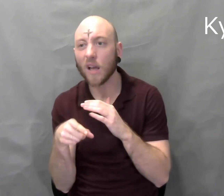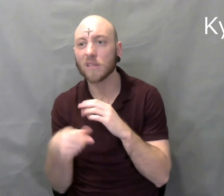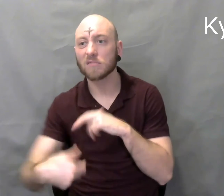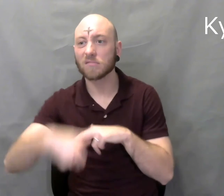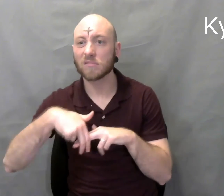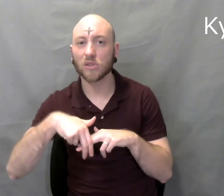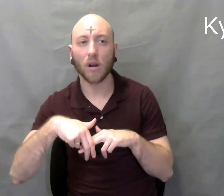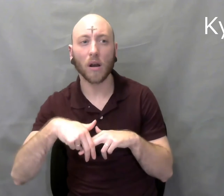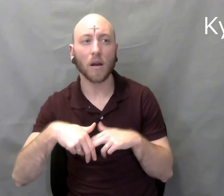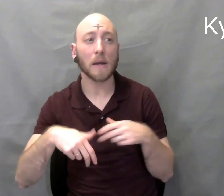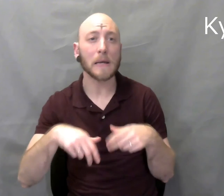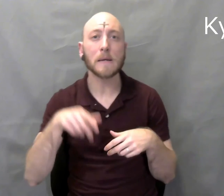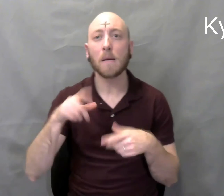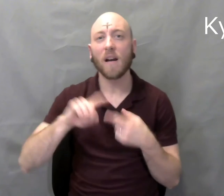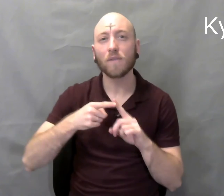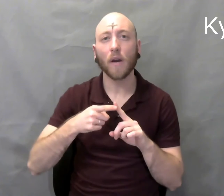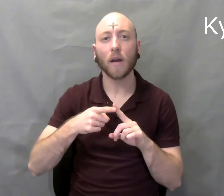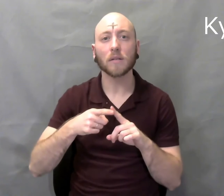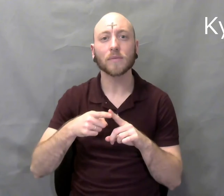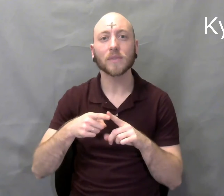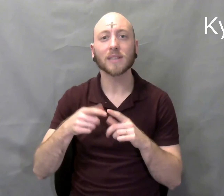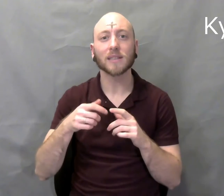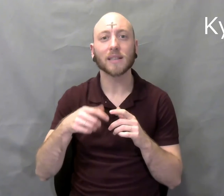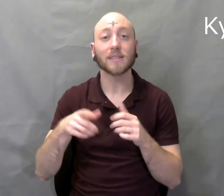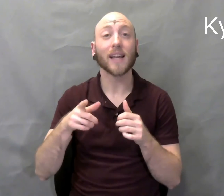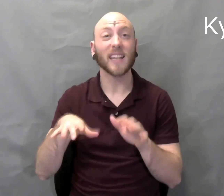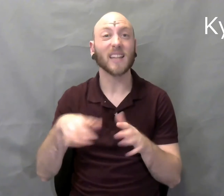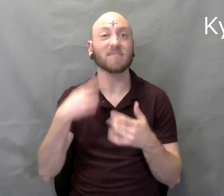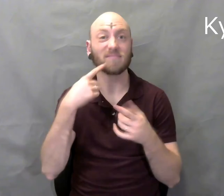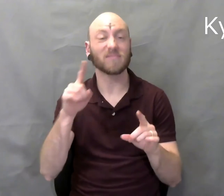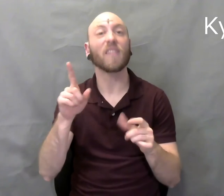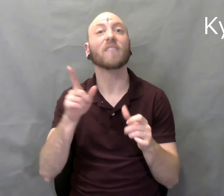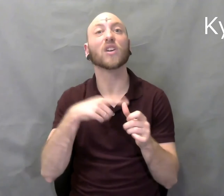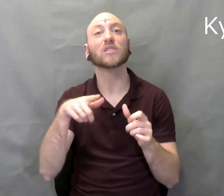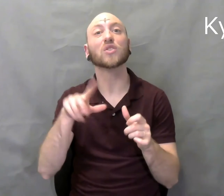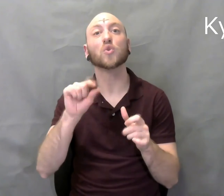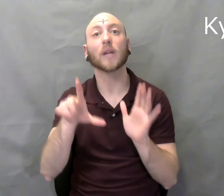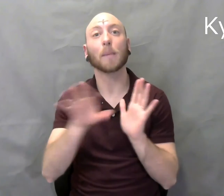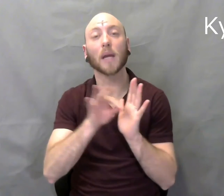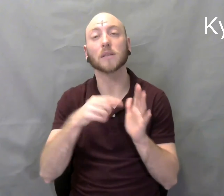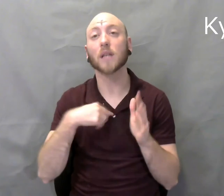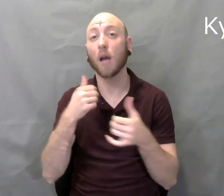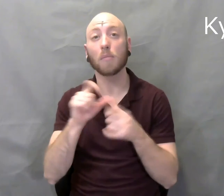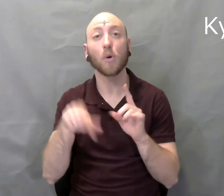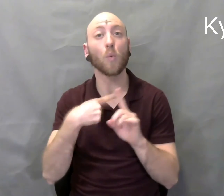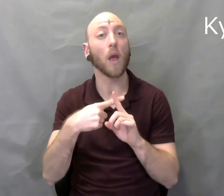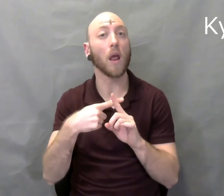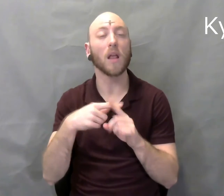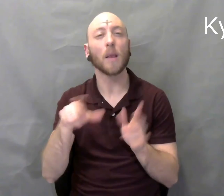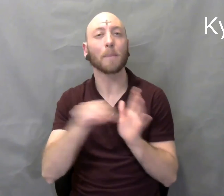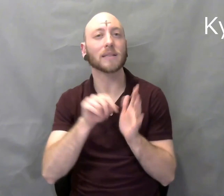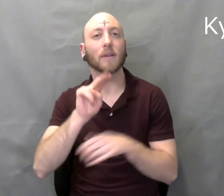remember he called out the first 20 picks of the NBA draft. I remember parking, and I remember